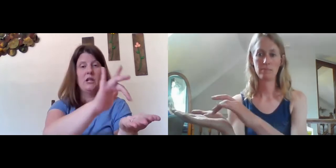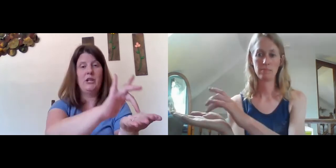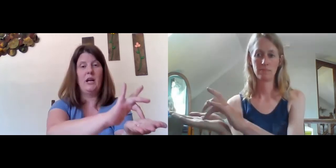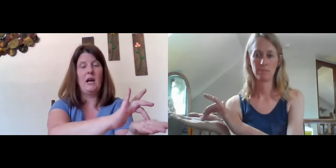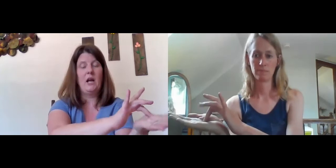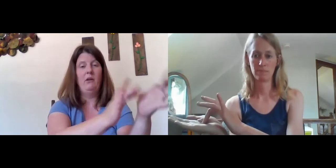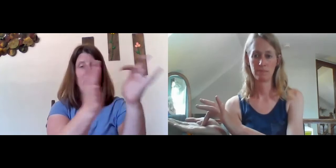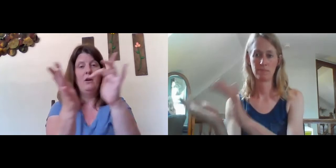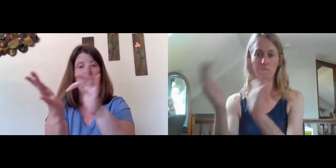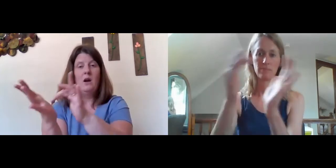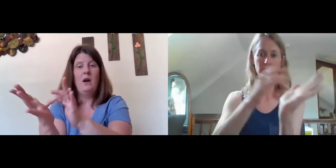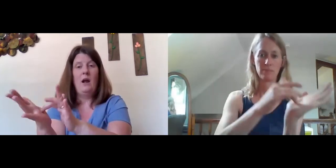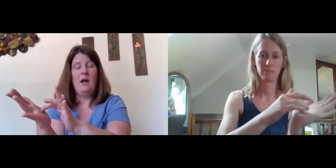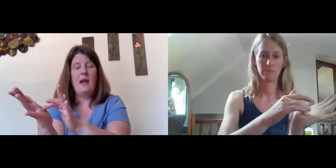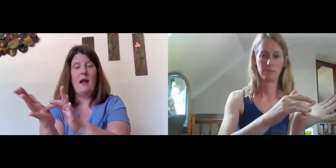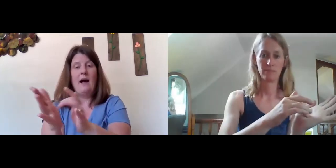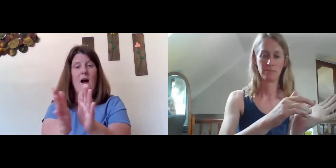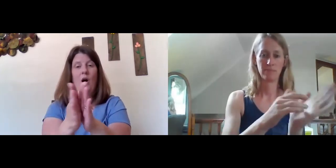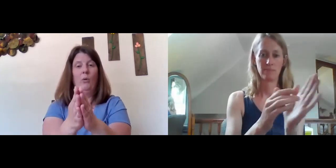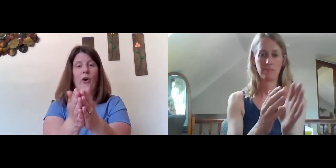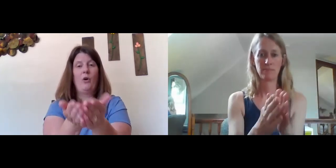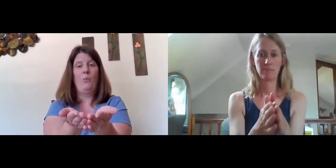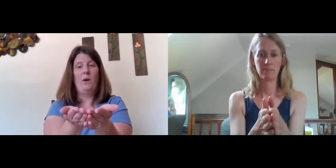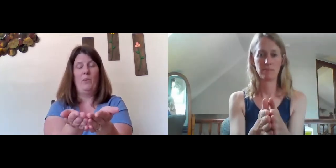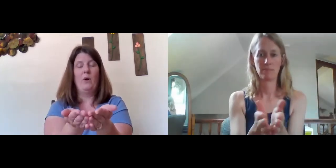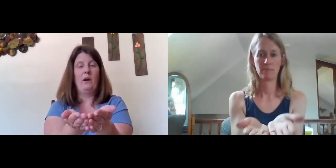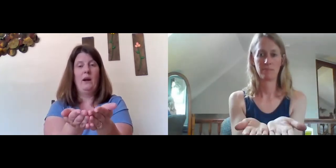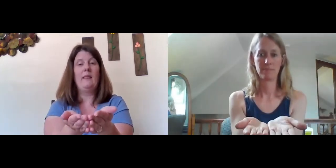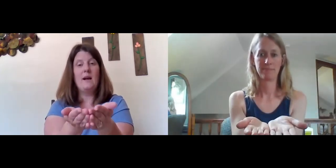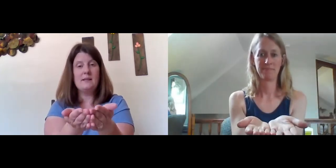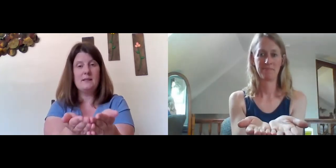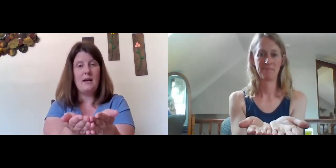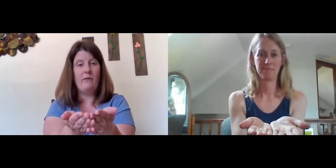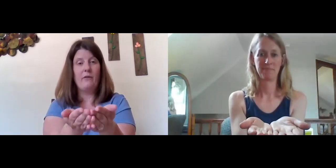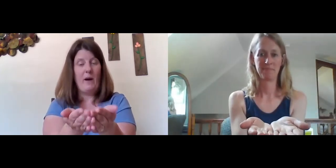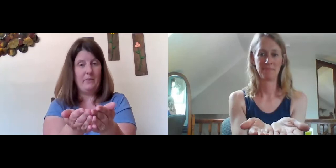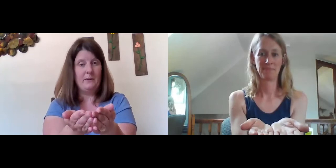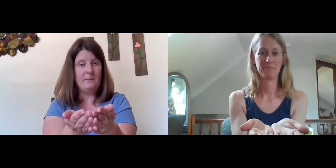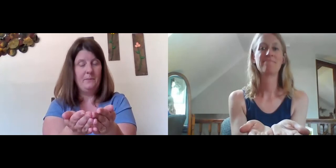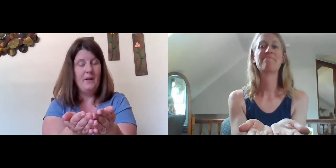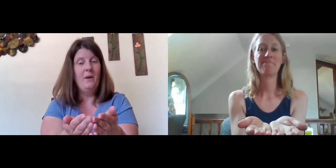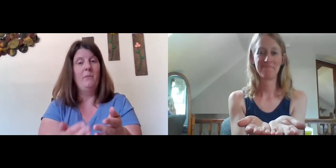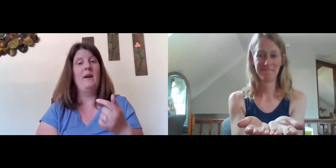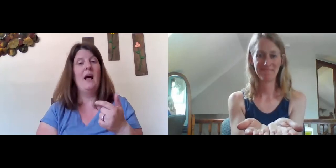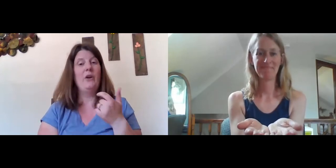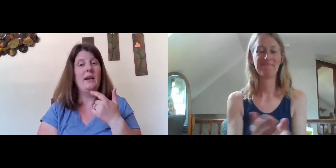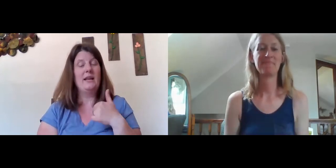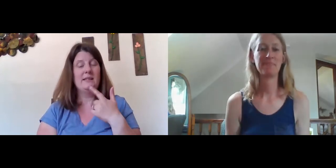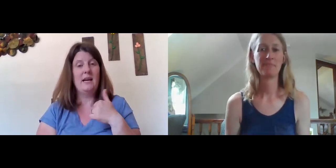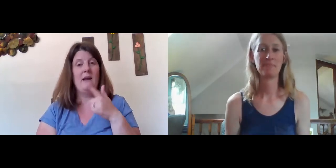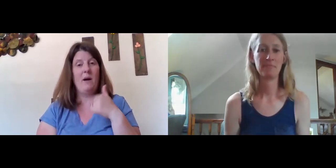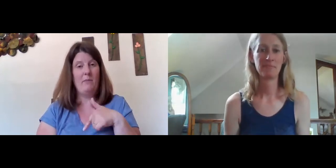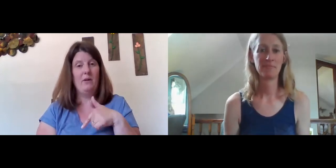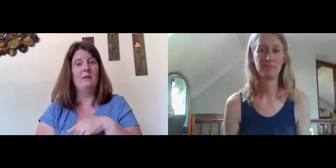to touching again. And now we're going to open up a book. And that's the sign for Bible. But now you need